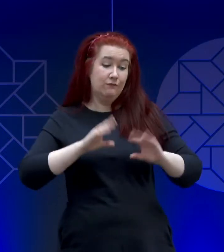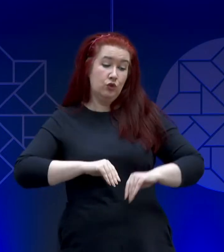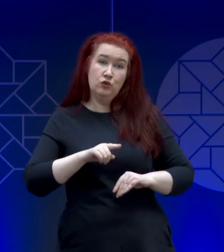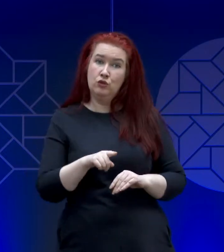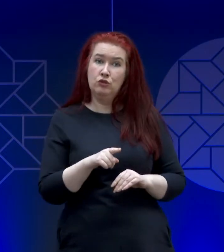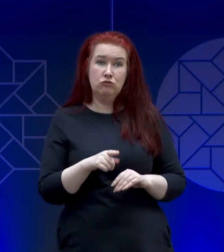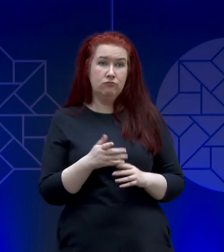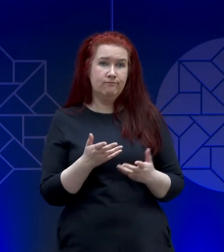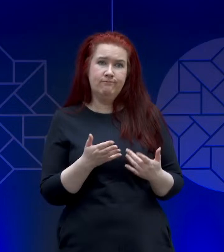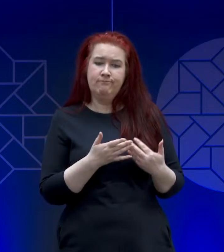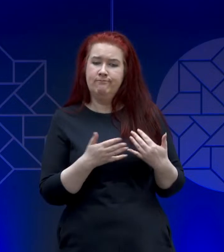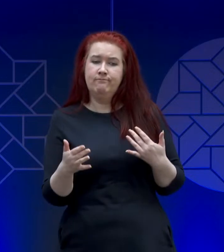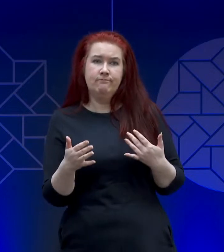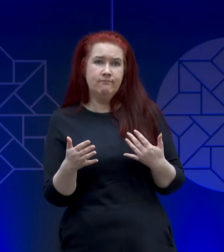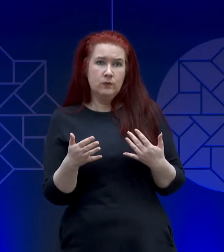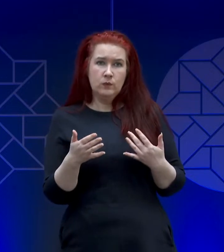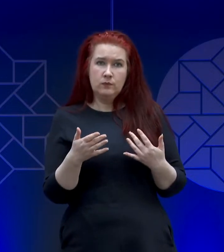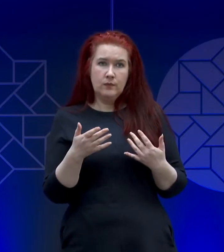of